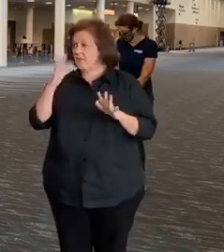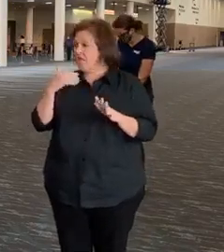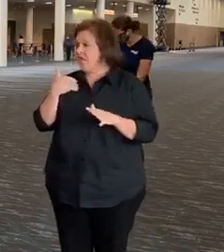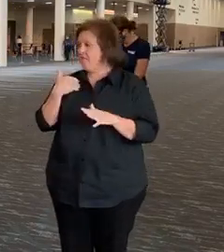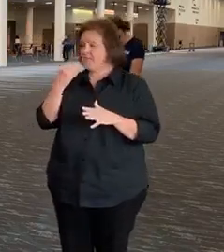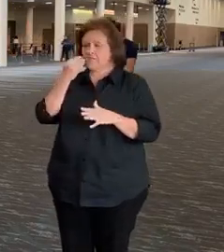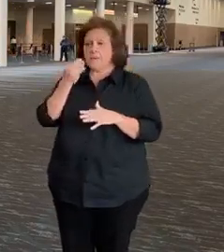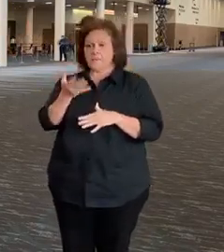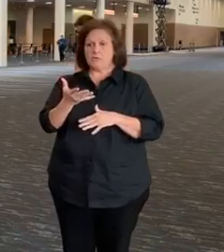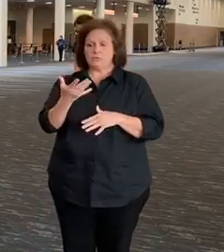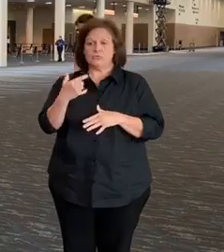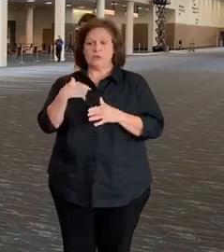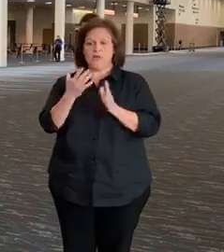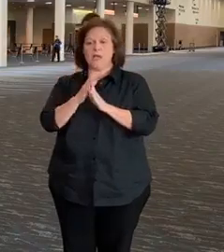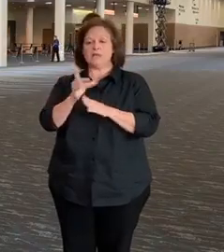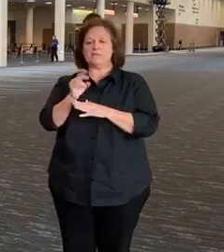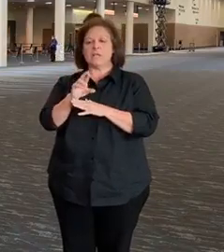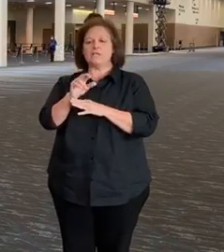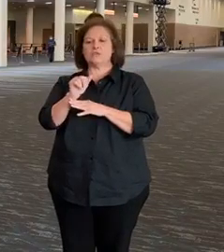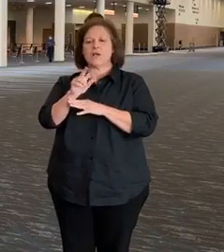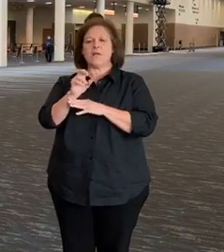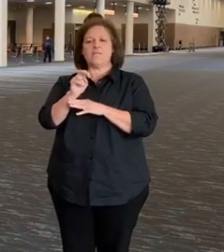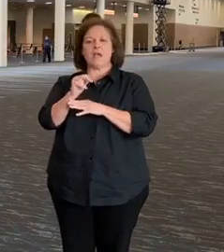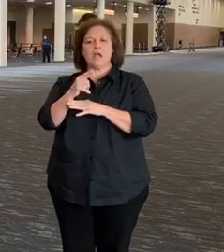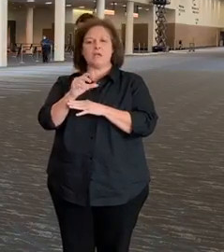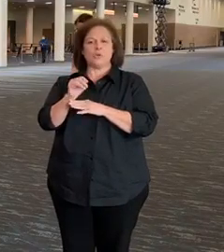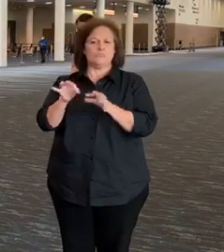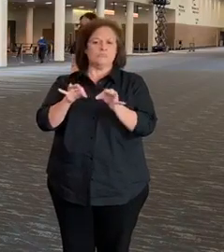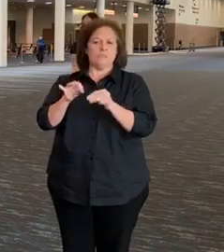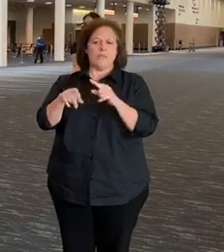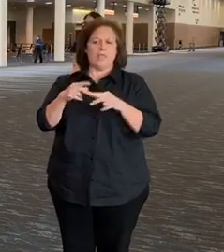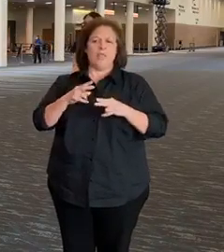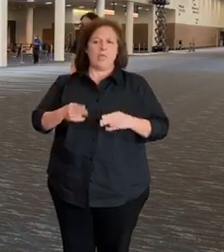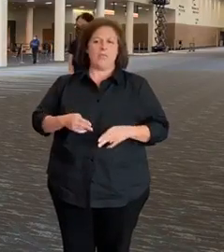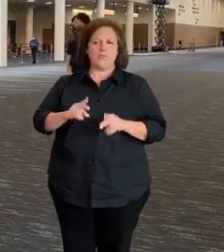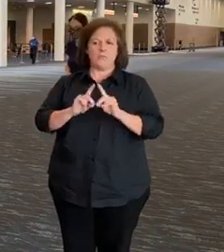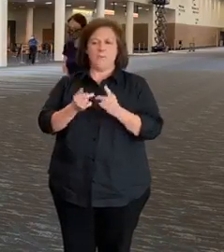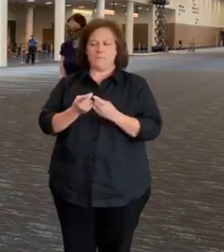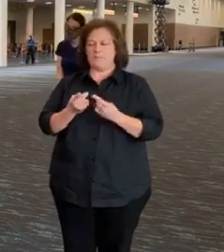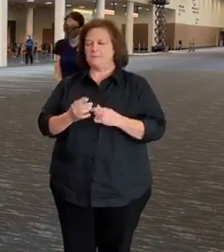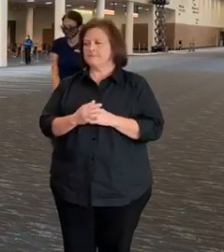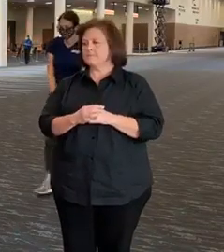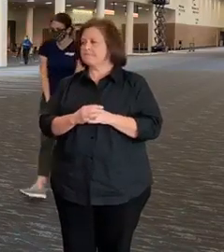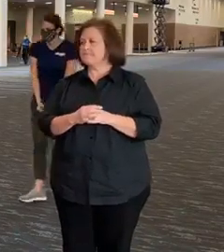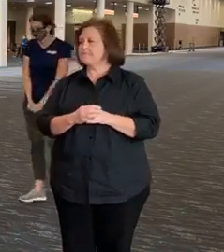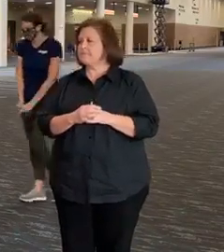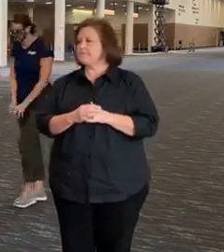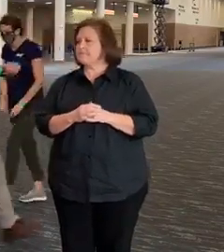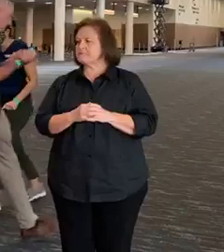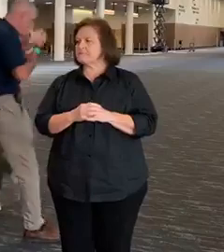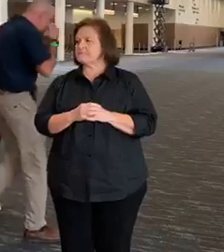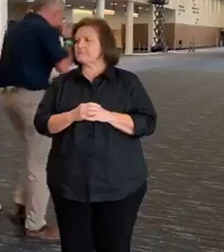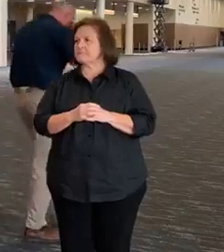Dr. Jennifer Avegno to come up and discuss the health side of what we're doing right now. Thanks.